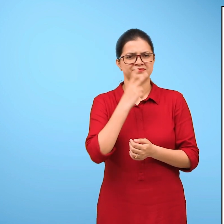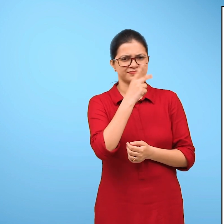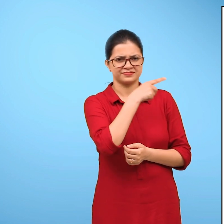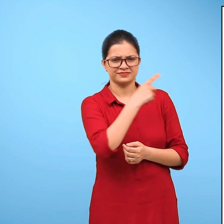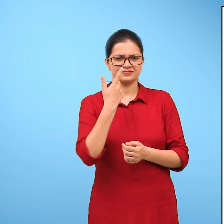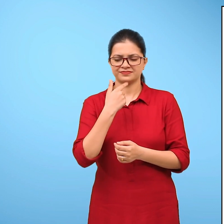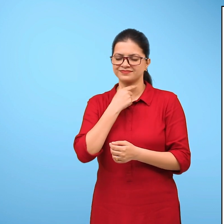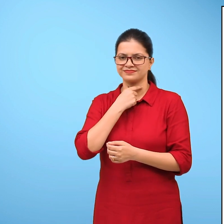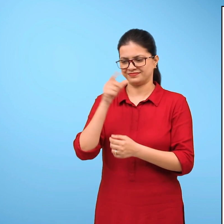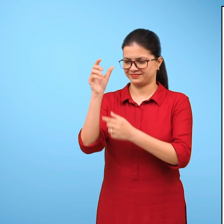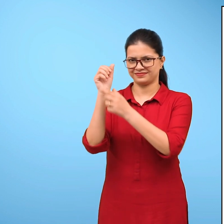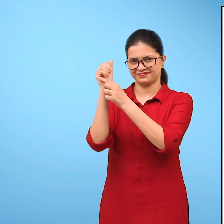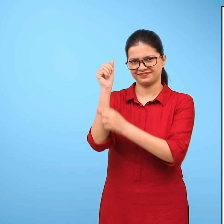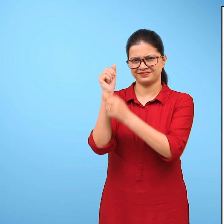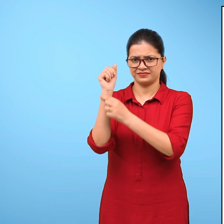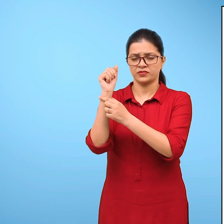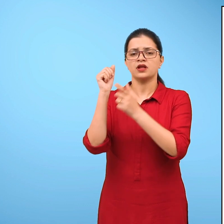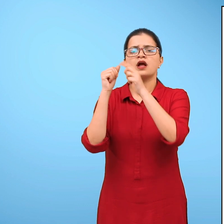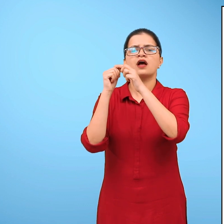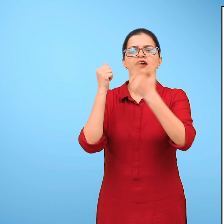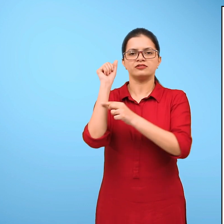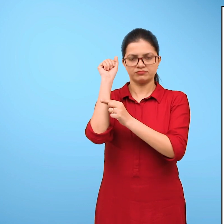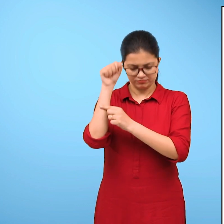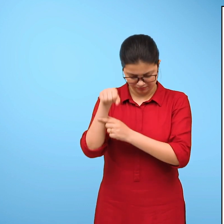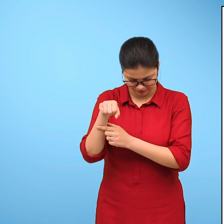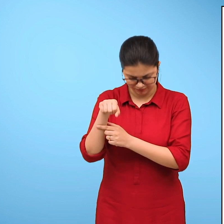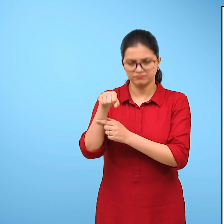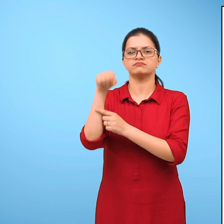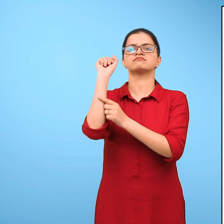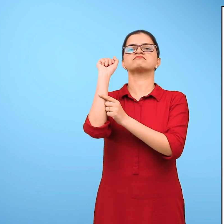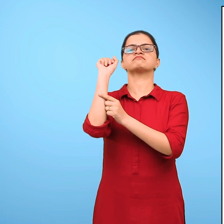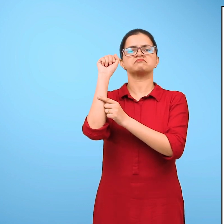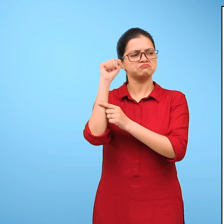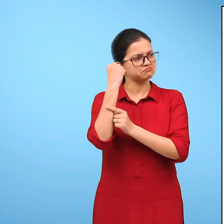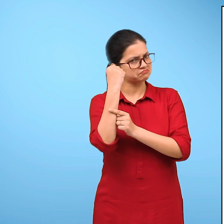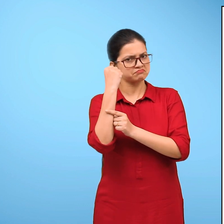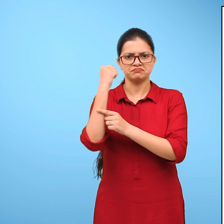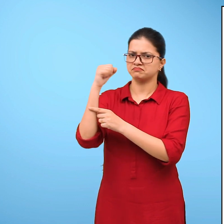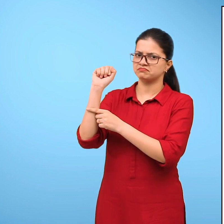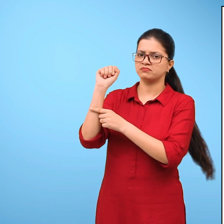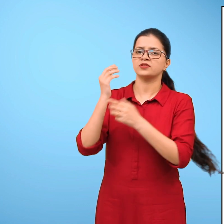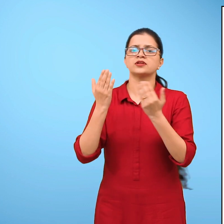It allows us to bend our head forward and backward and turn the head to our right or